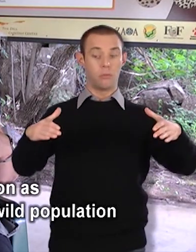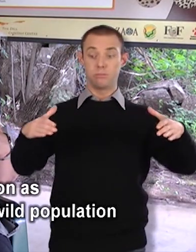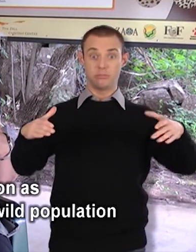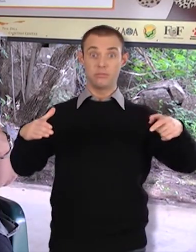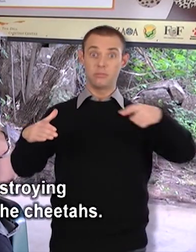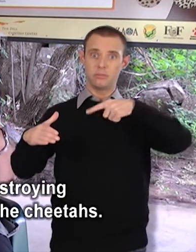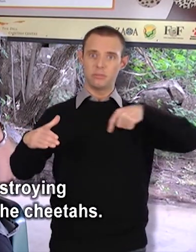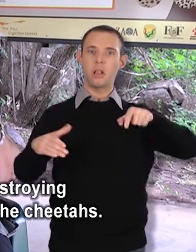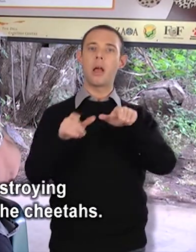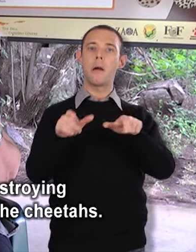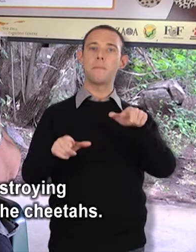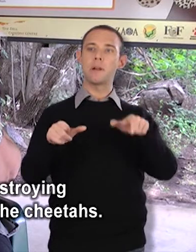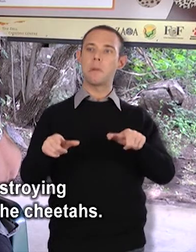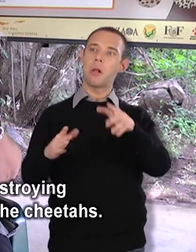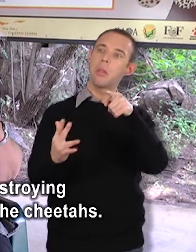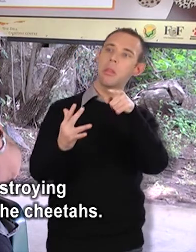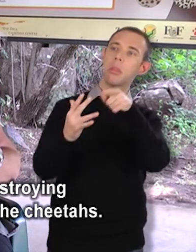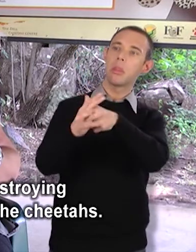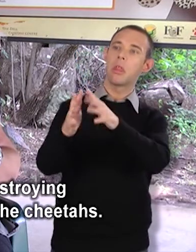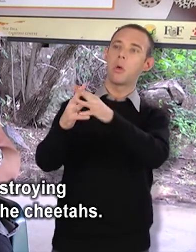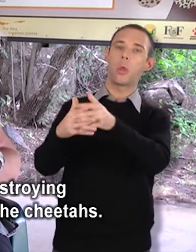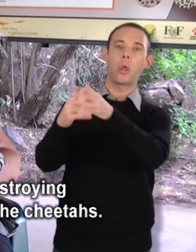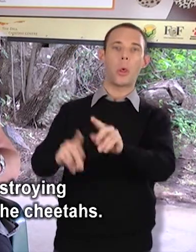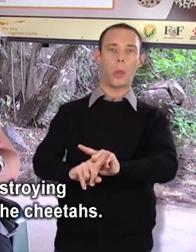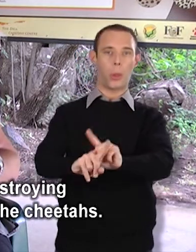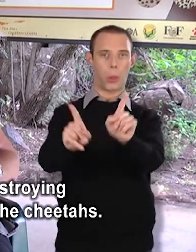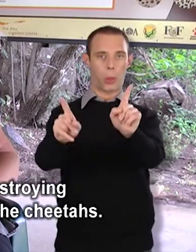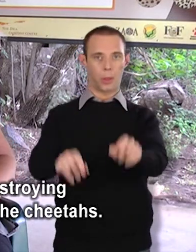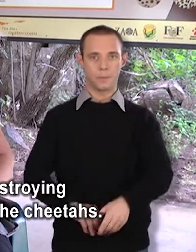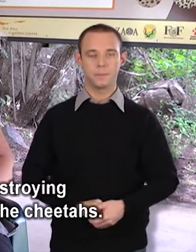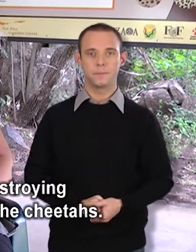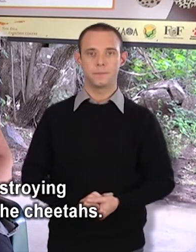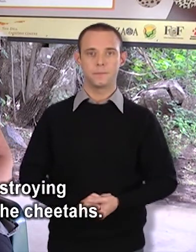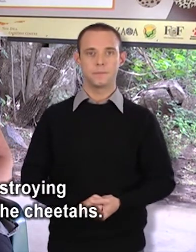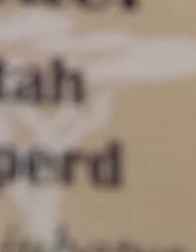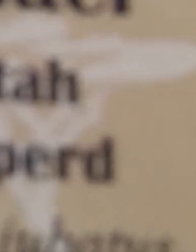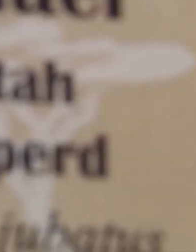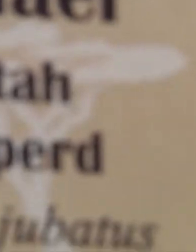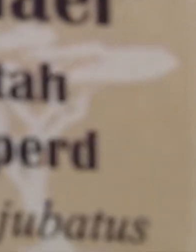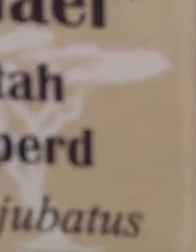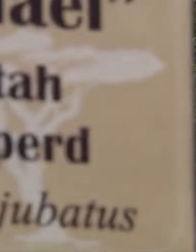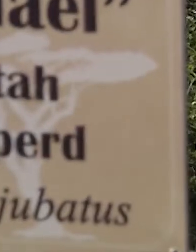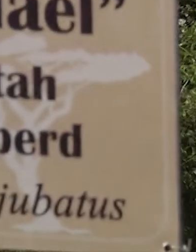wild population, we are destroying what is left, basically, of the cheetahs.